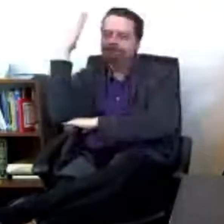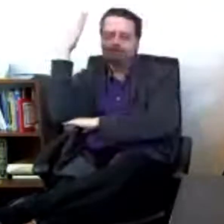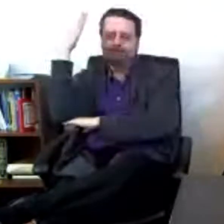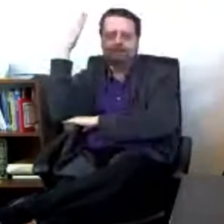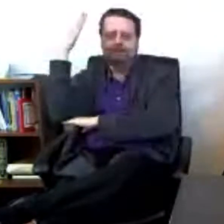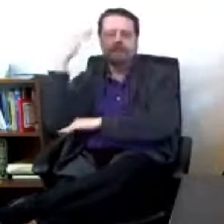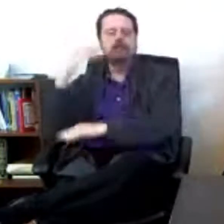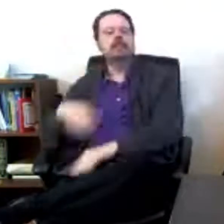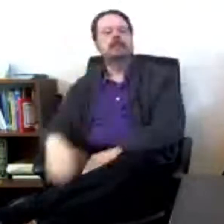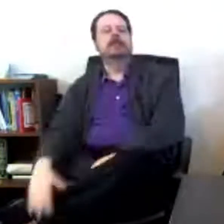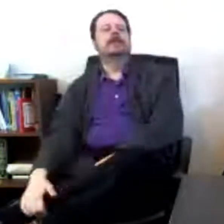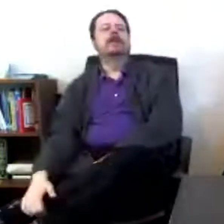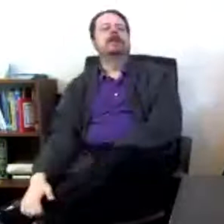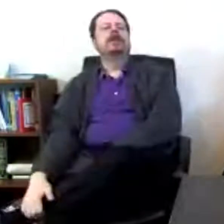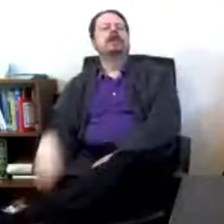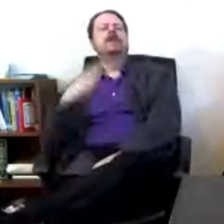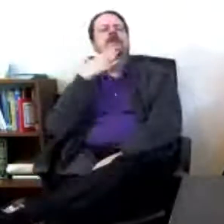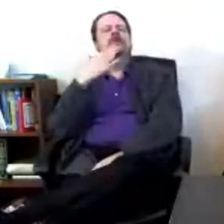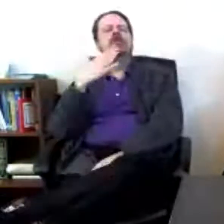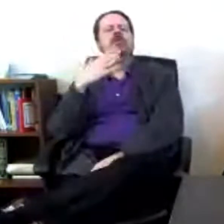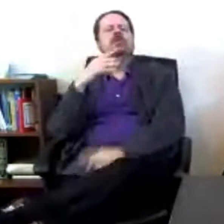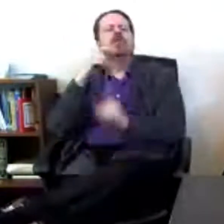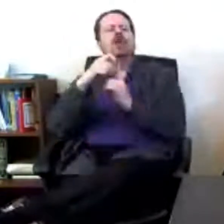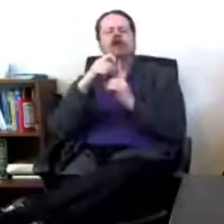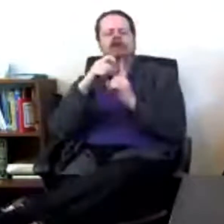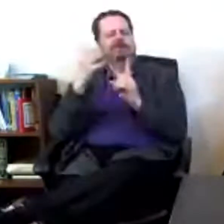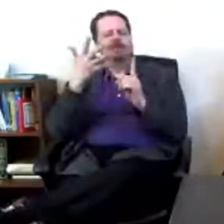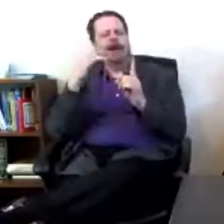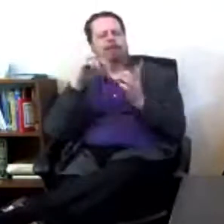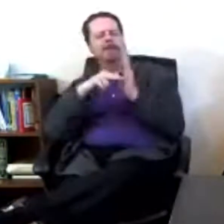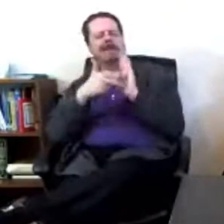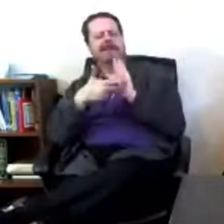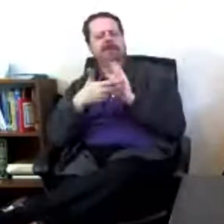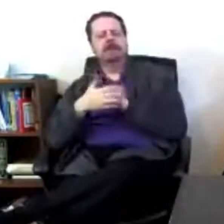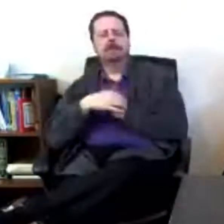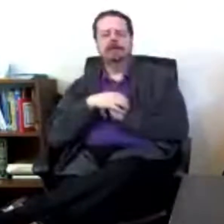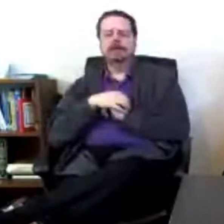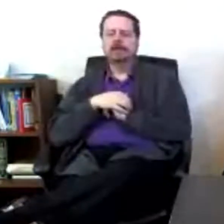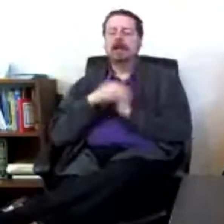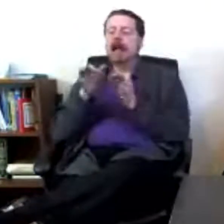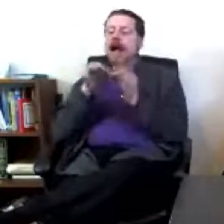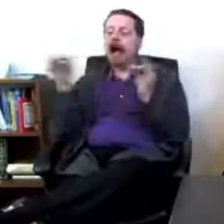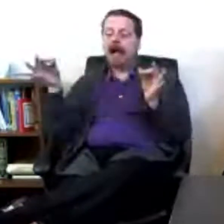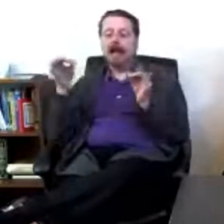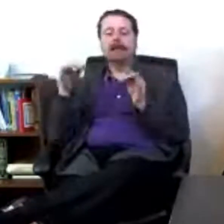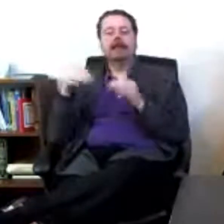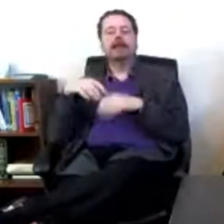What is the good word that the ayah is referring to? It is referring to